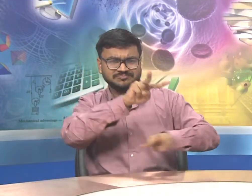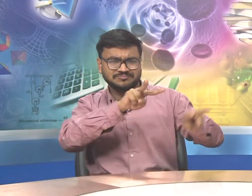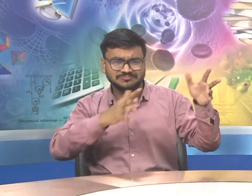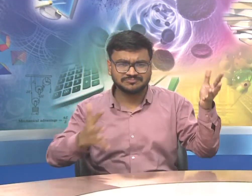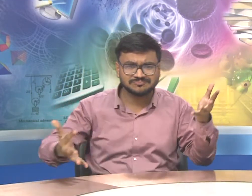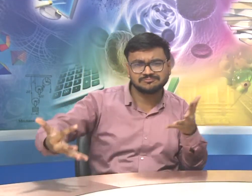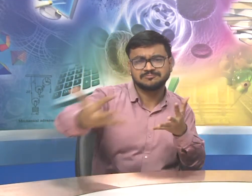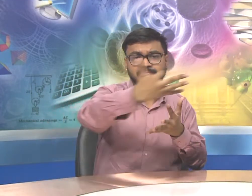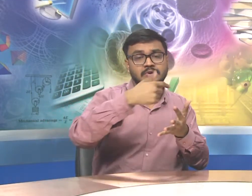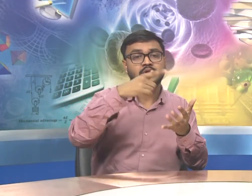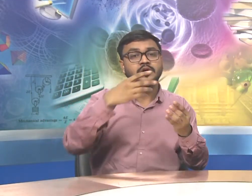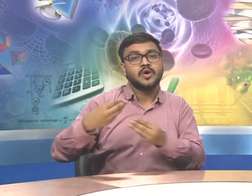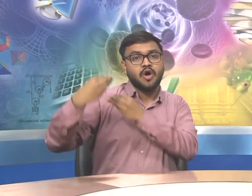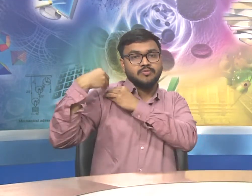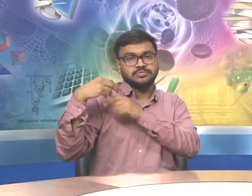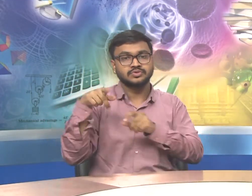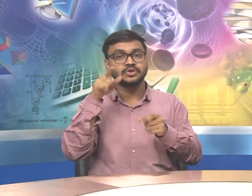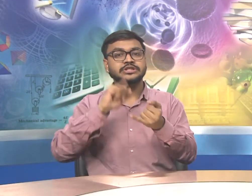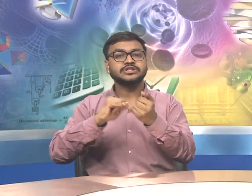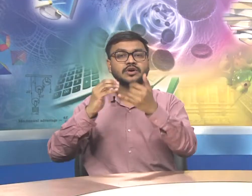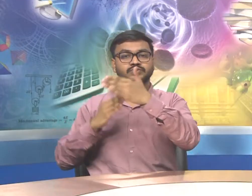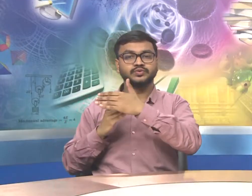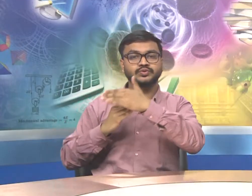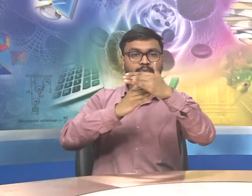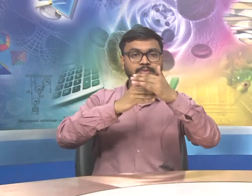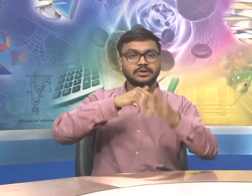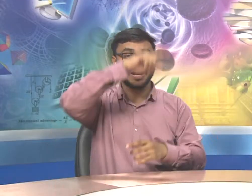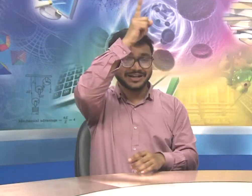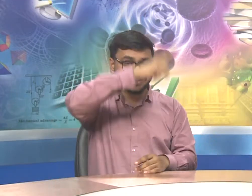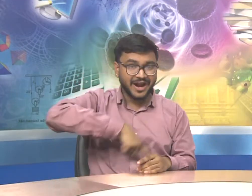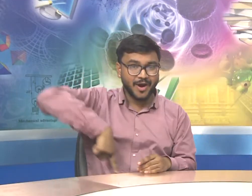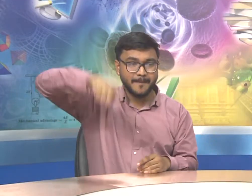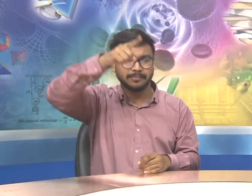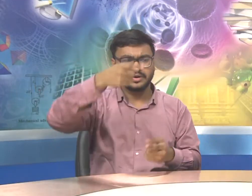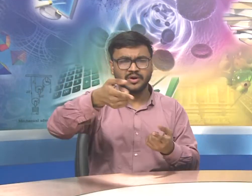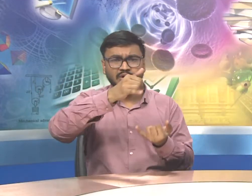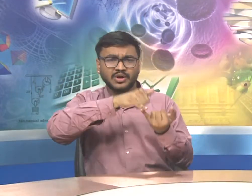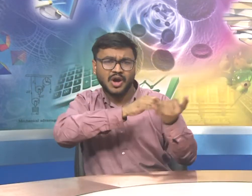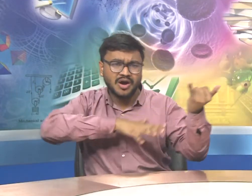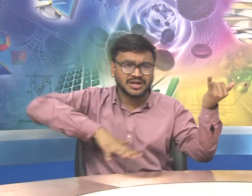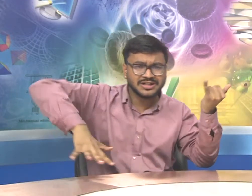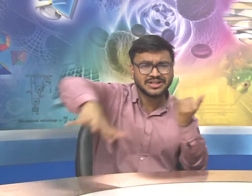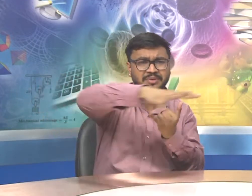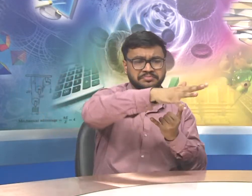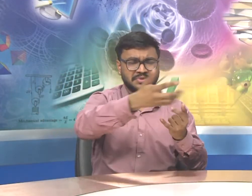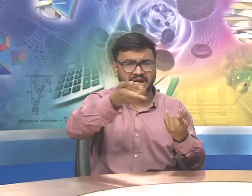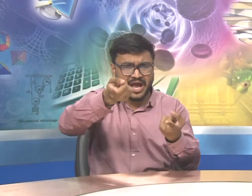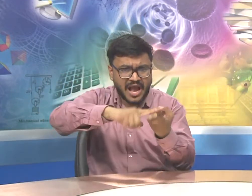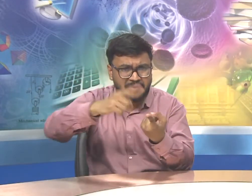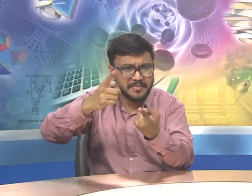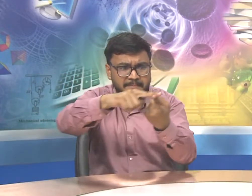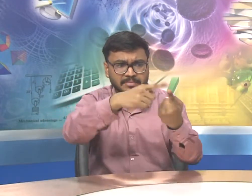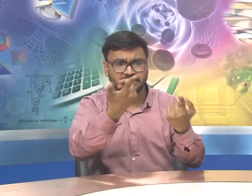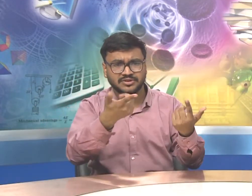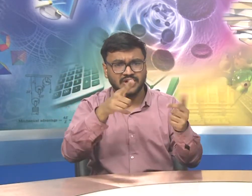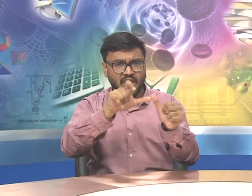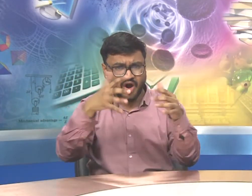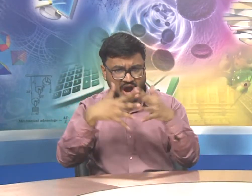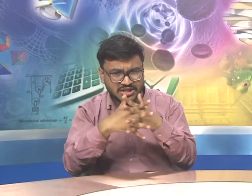It is on the basis of this power of judicial review, the Supreme Court, that it is